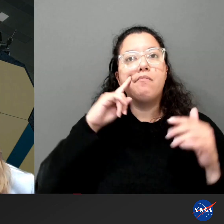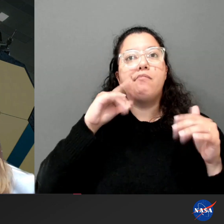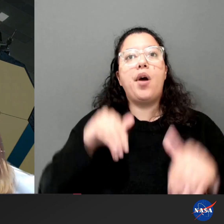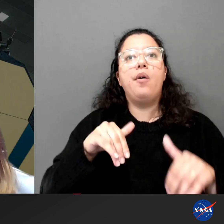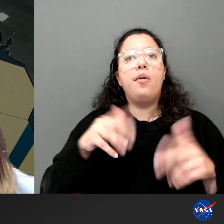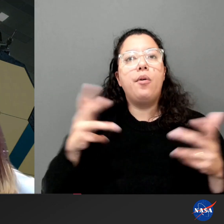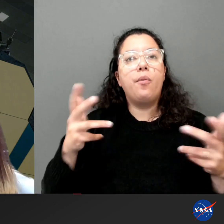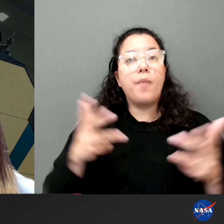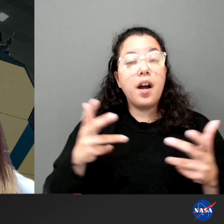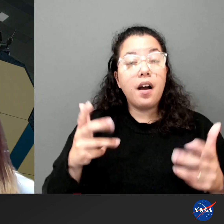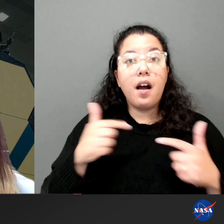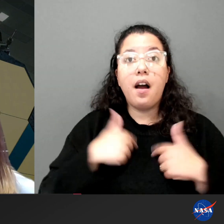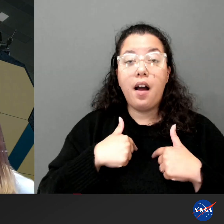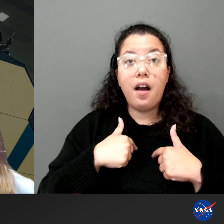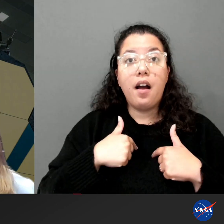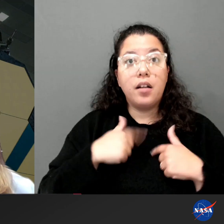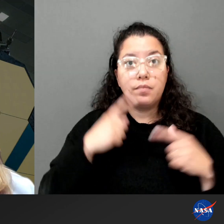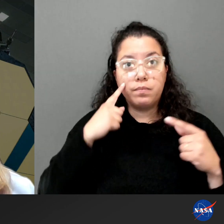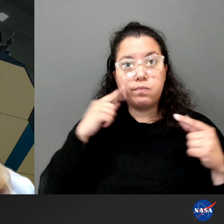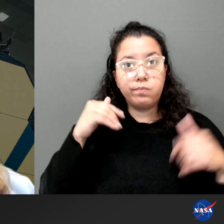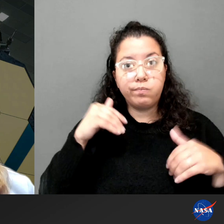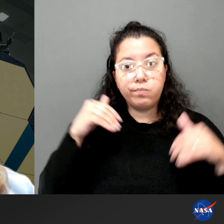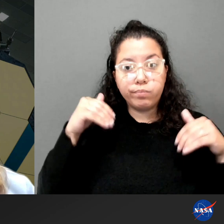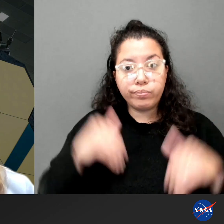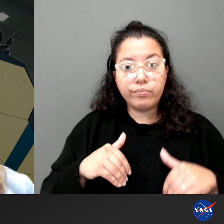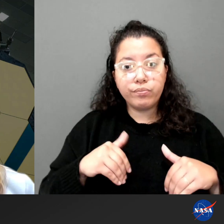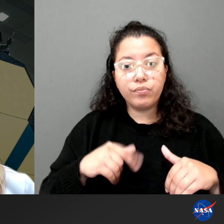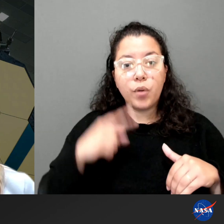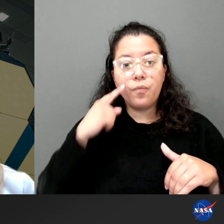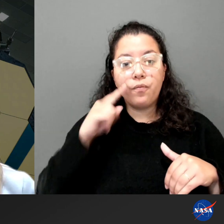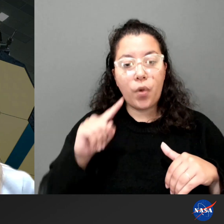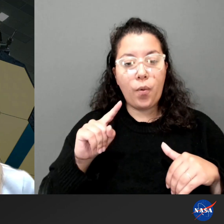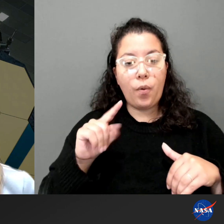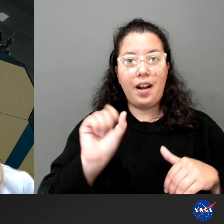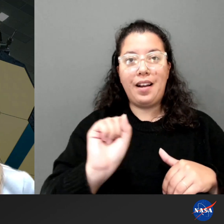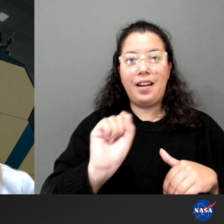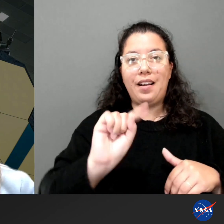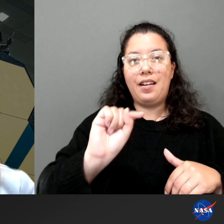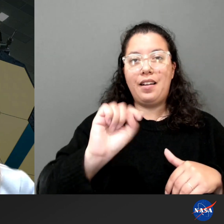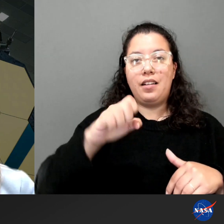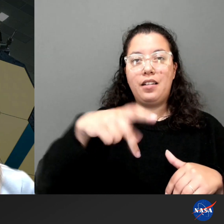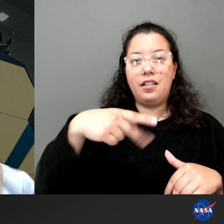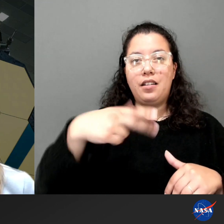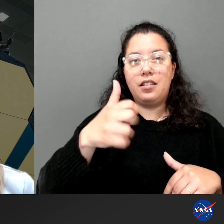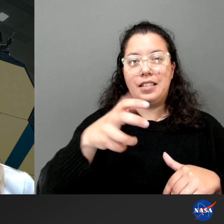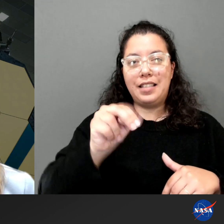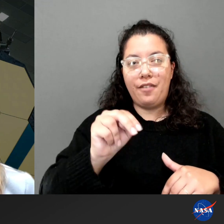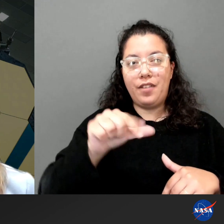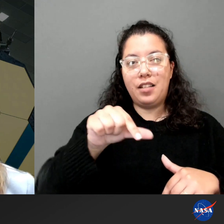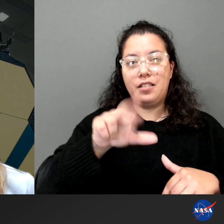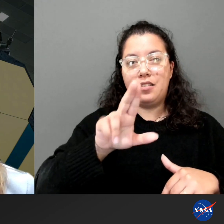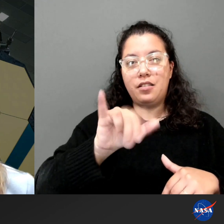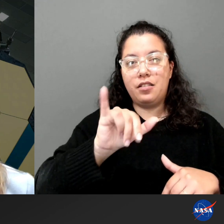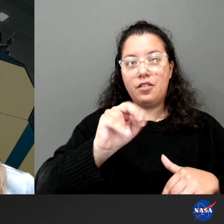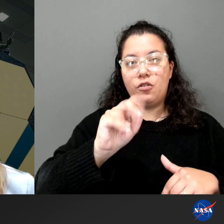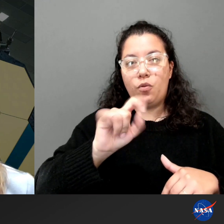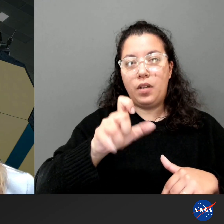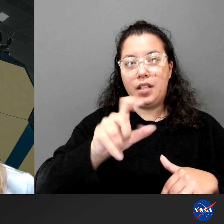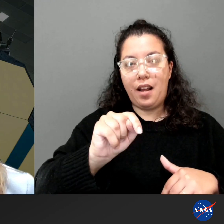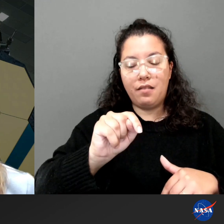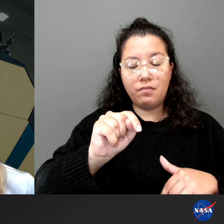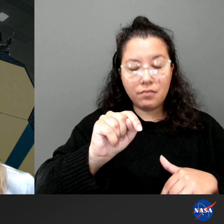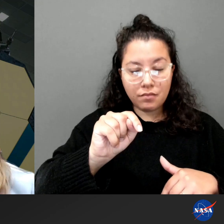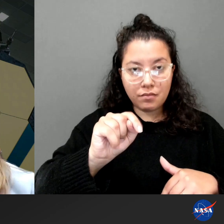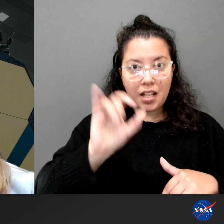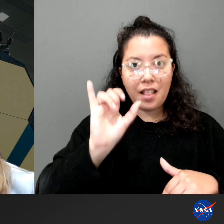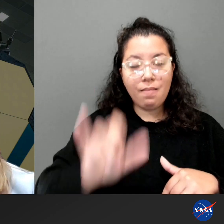the Miri images of the Stefan's quintet. I can't believe the detail